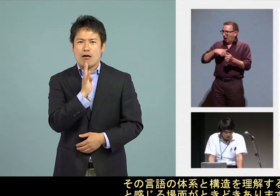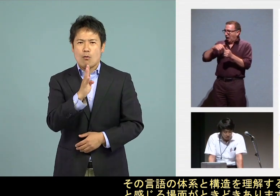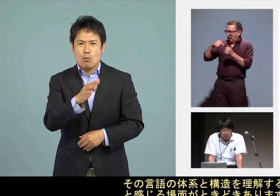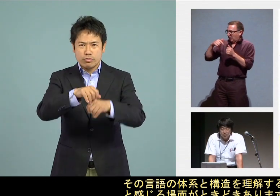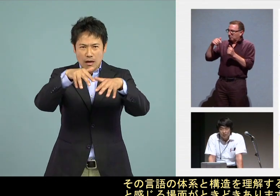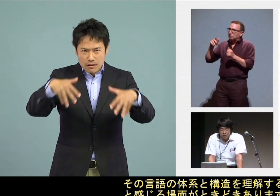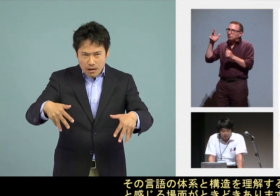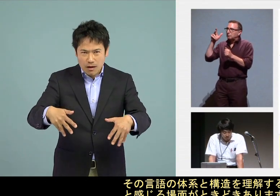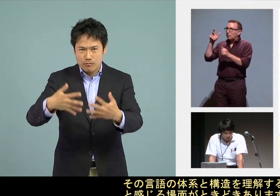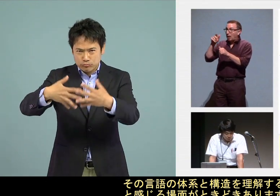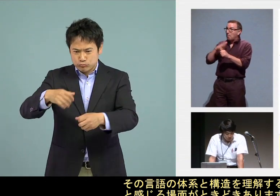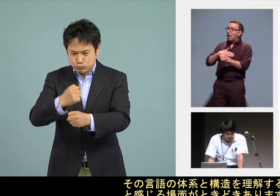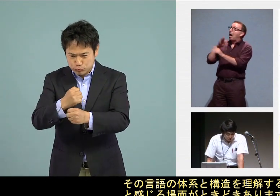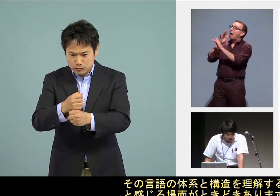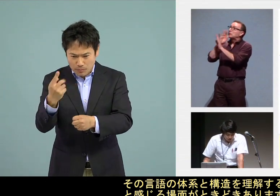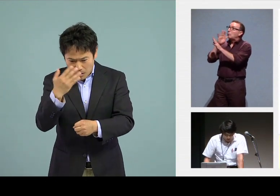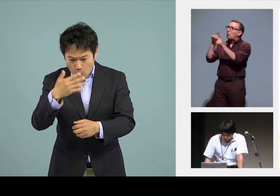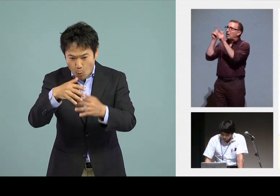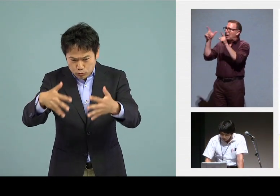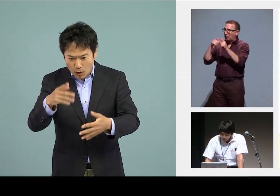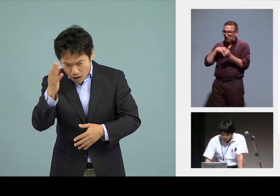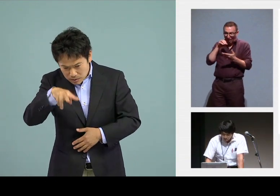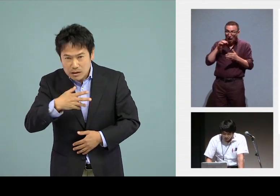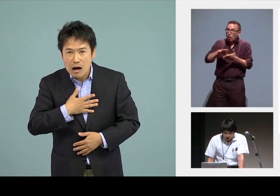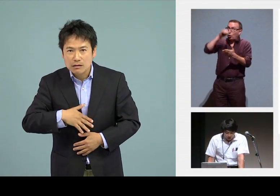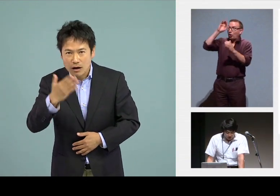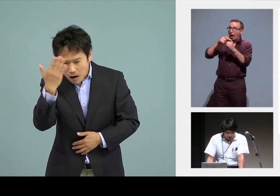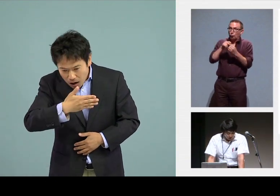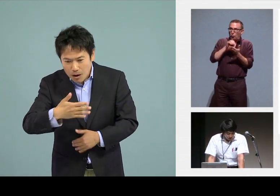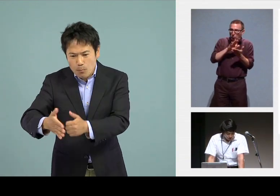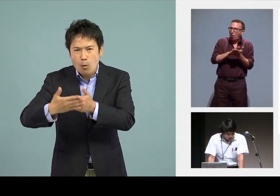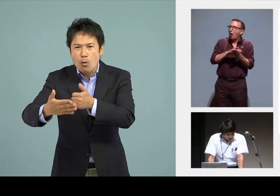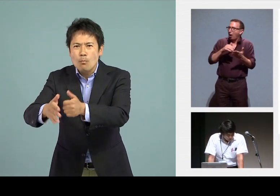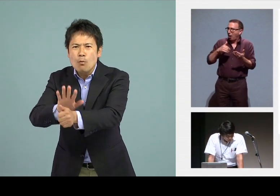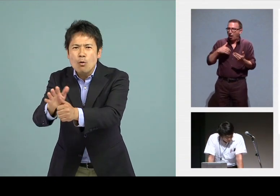its linguistic system and structures.